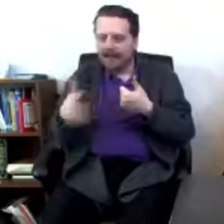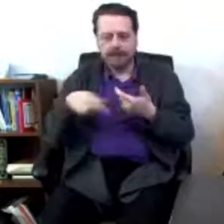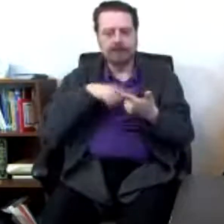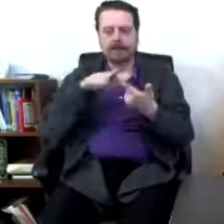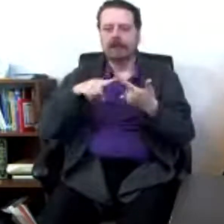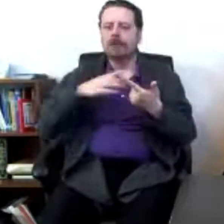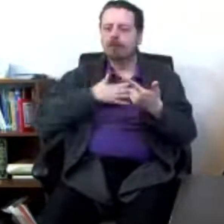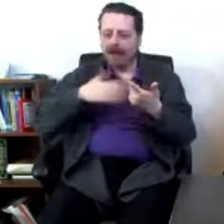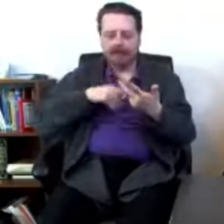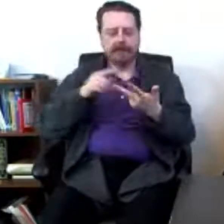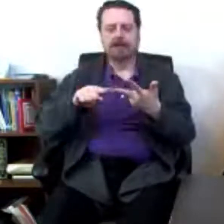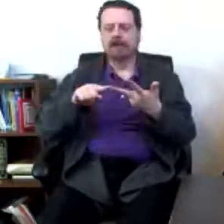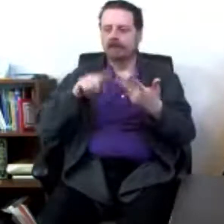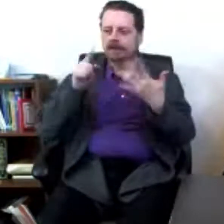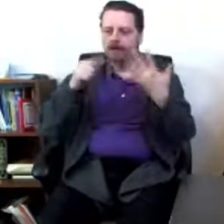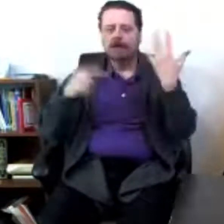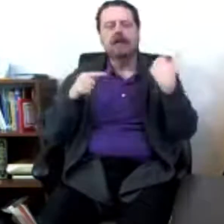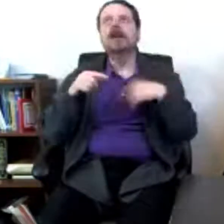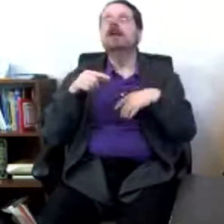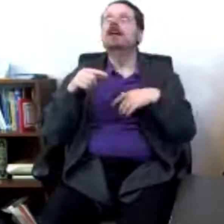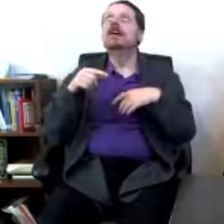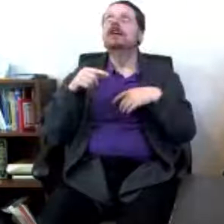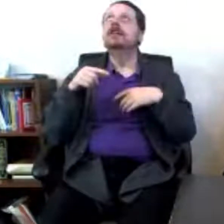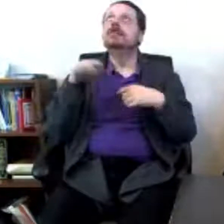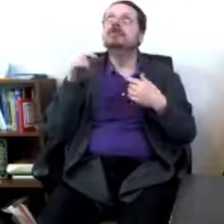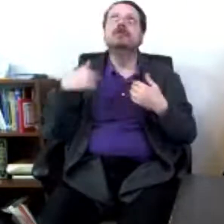getting our maximum attention.